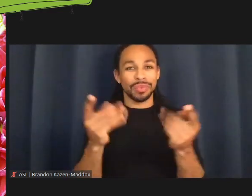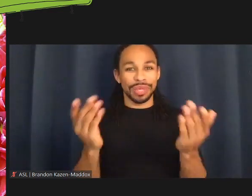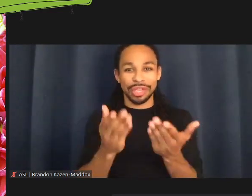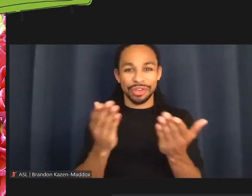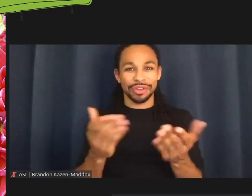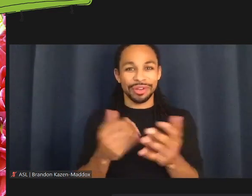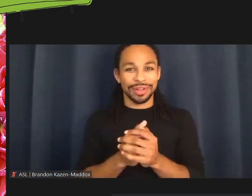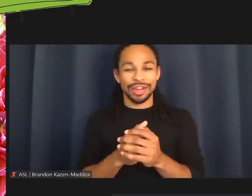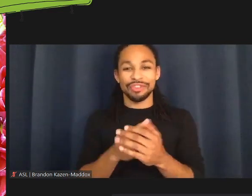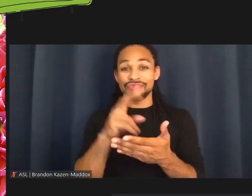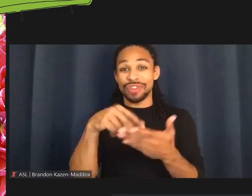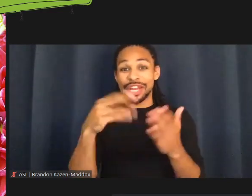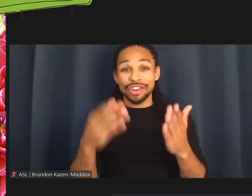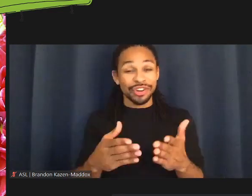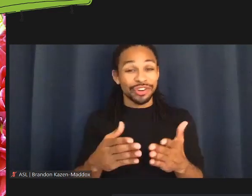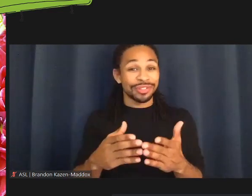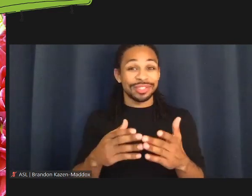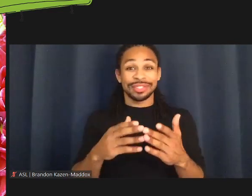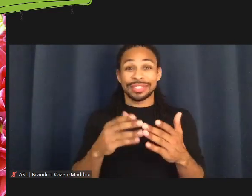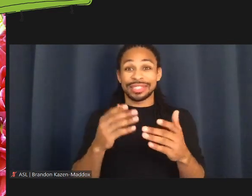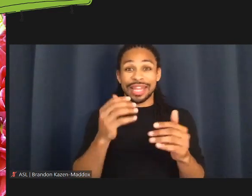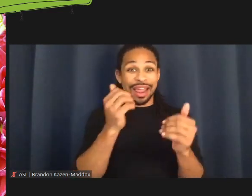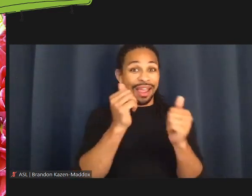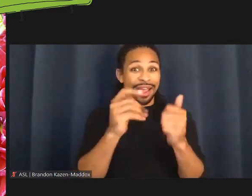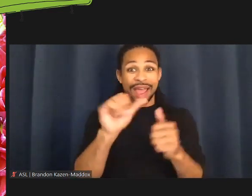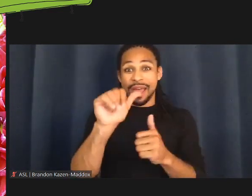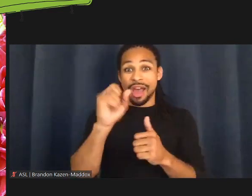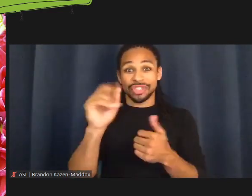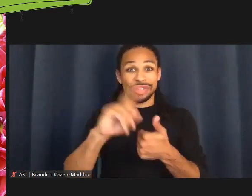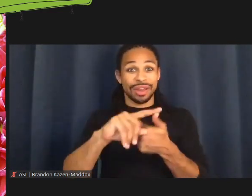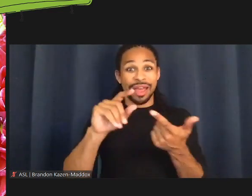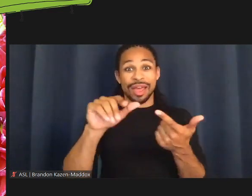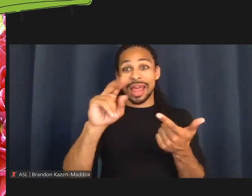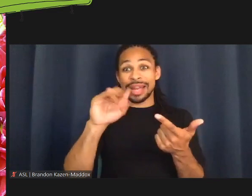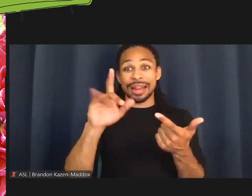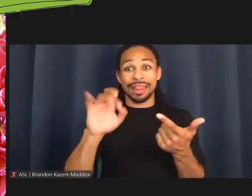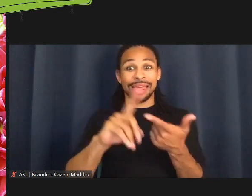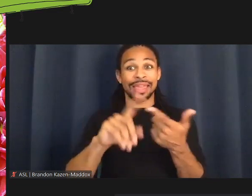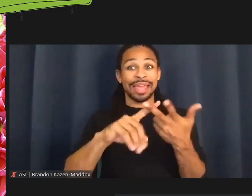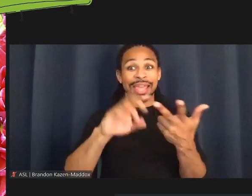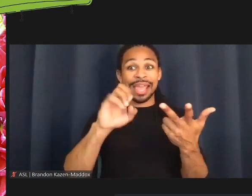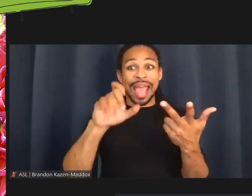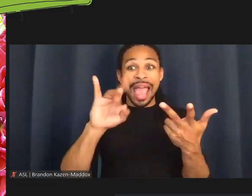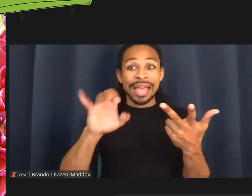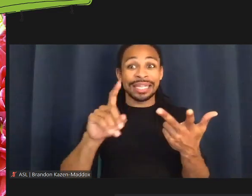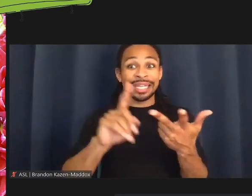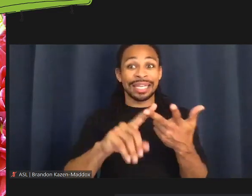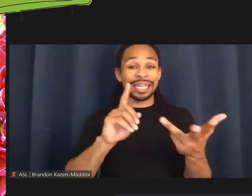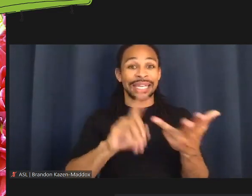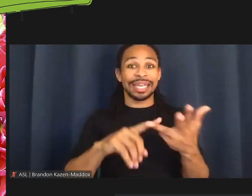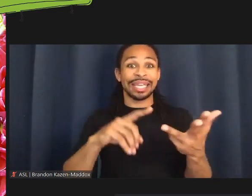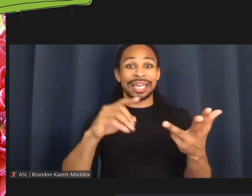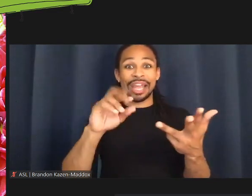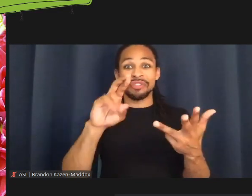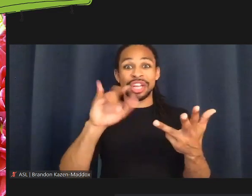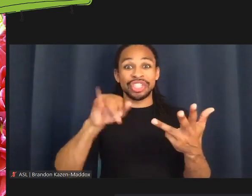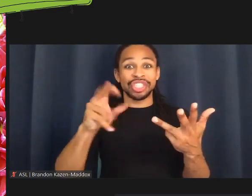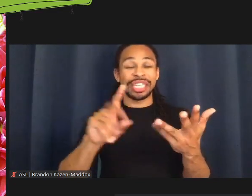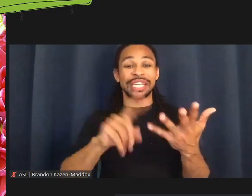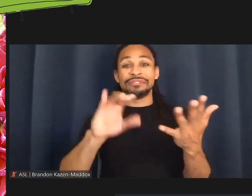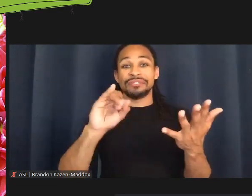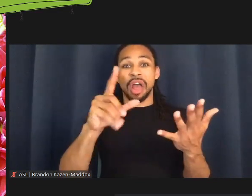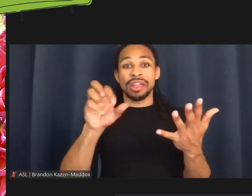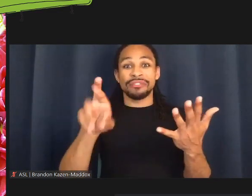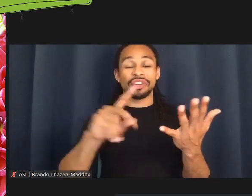you, readers, every last one of you, from Ashna, Natalie, Eddie, Jimena, Rajiv, Oliver, Juby. I hope I